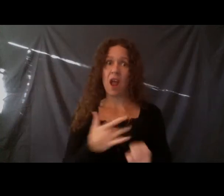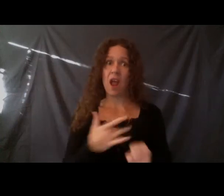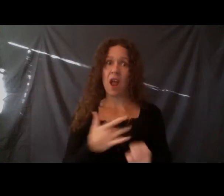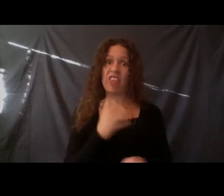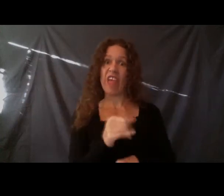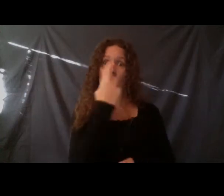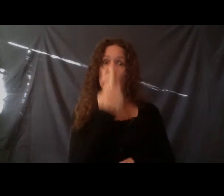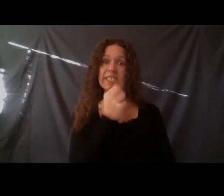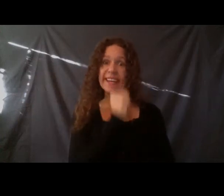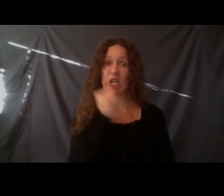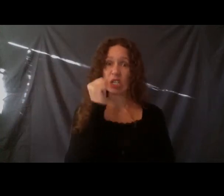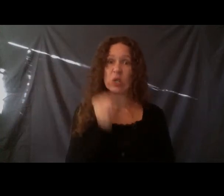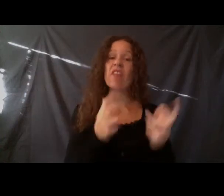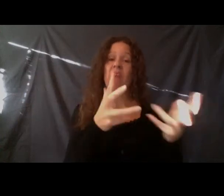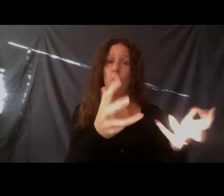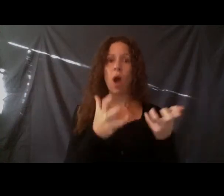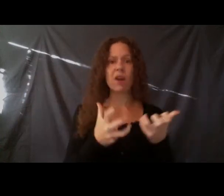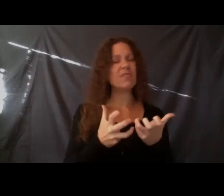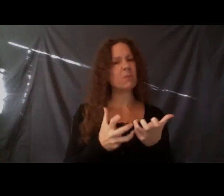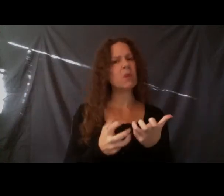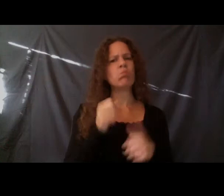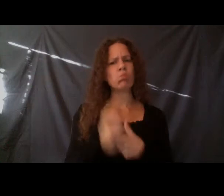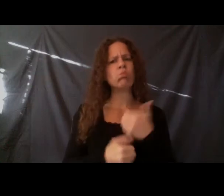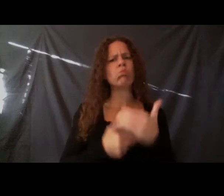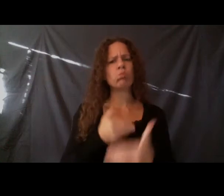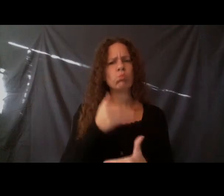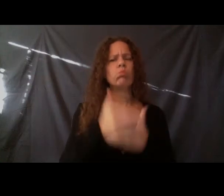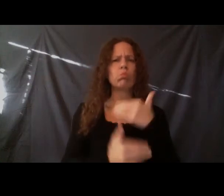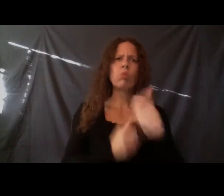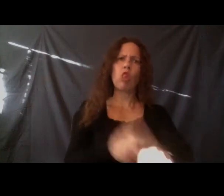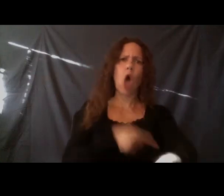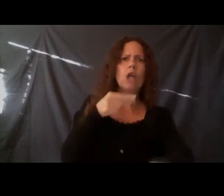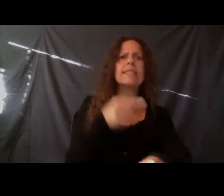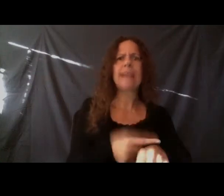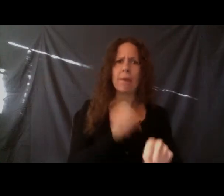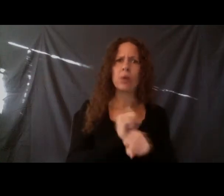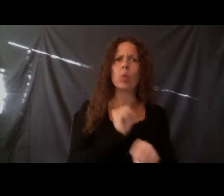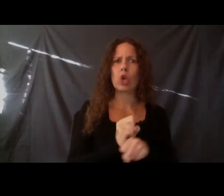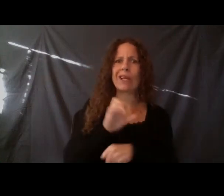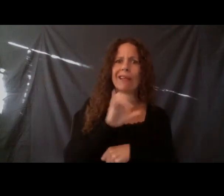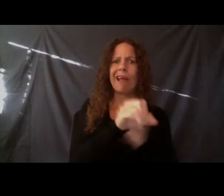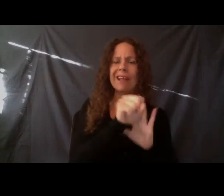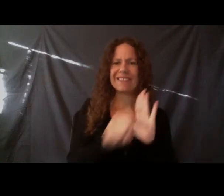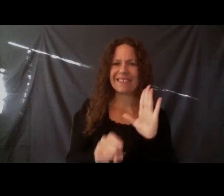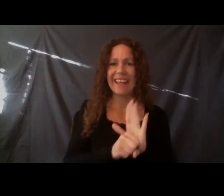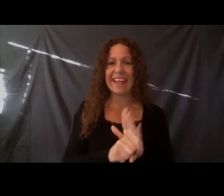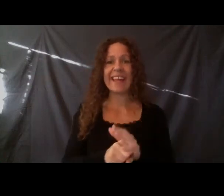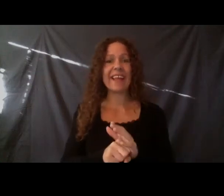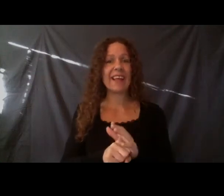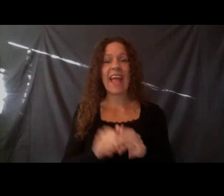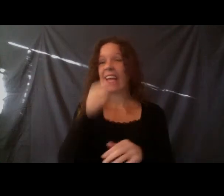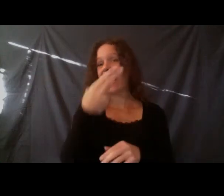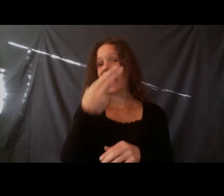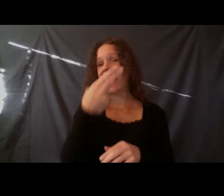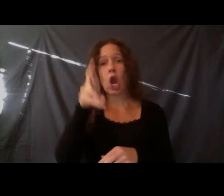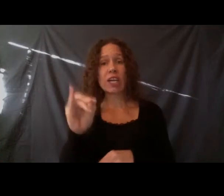Arizona. They've been working that incrementally for a long time, and they finally made it. And the big push came from HRE and other labor